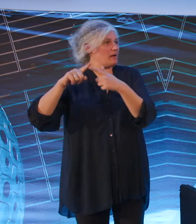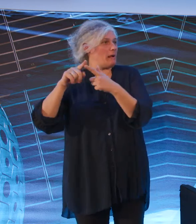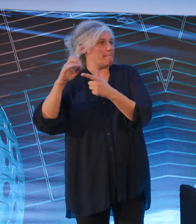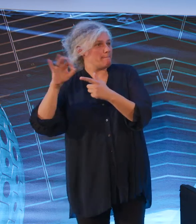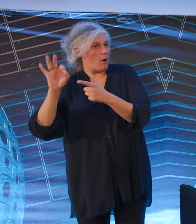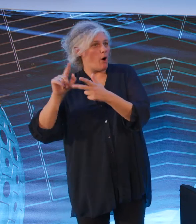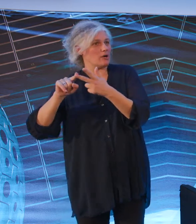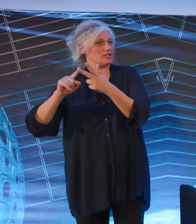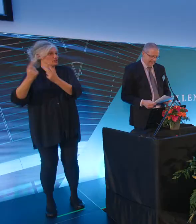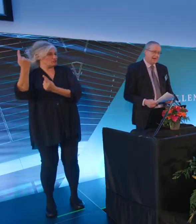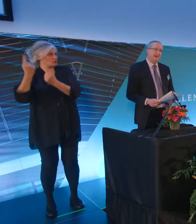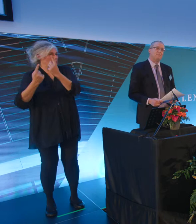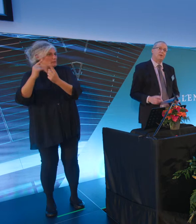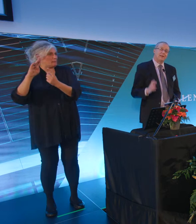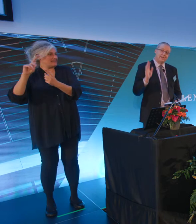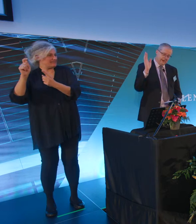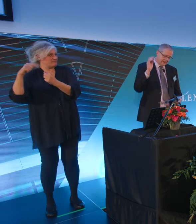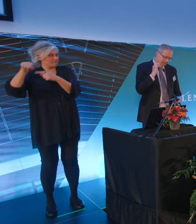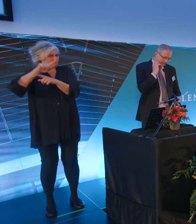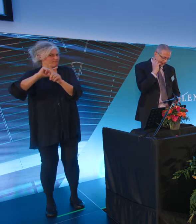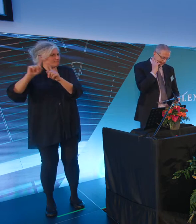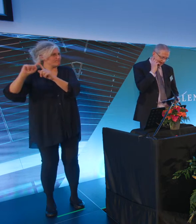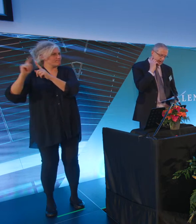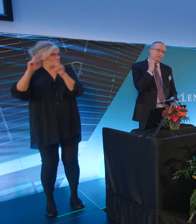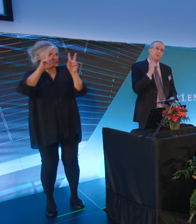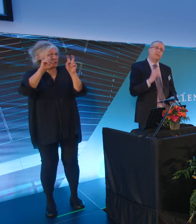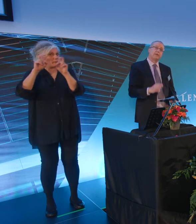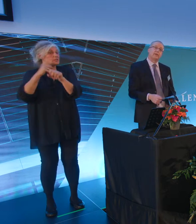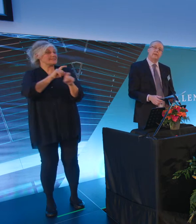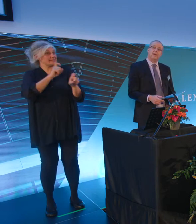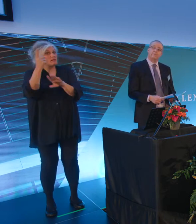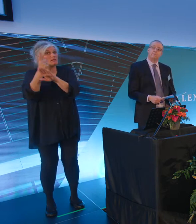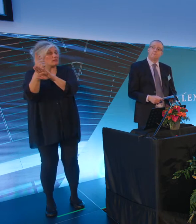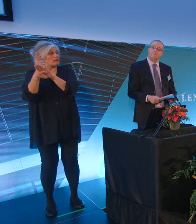to ChatGPT. But it'll still be there